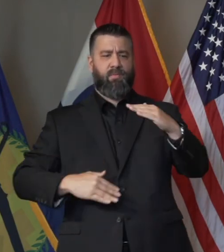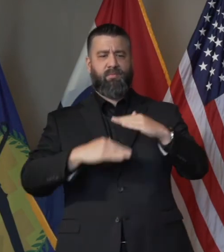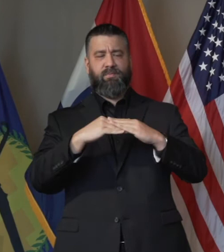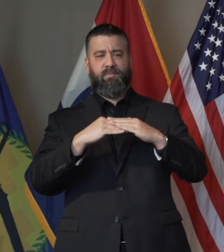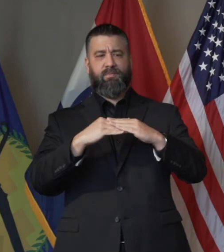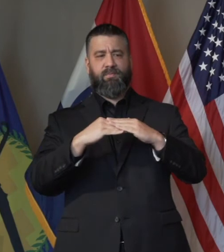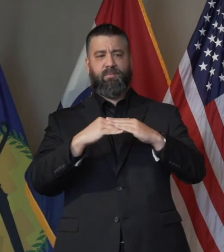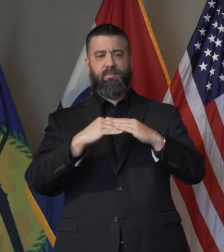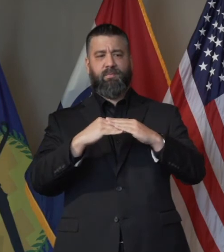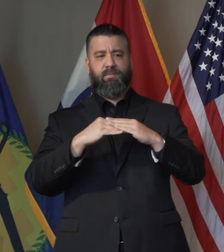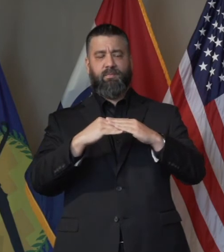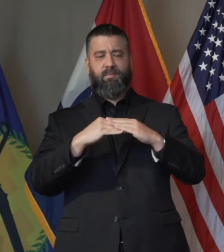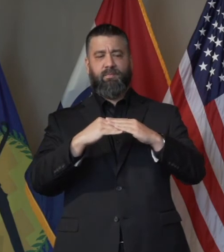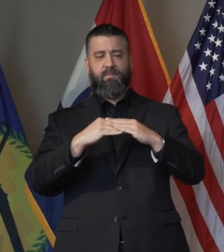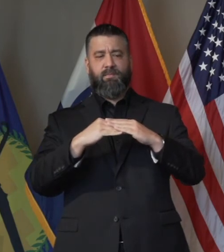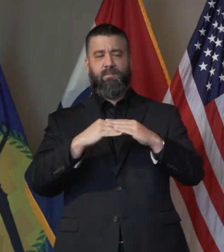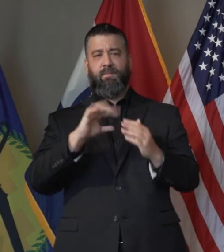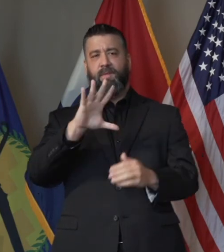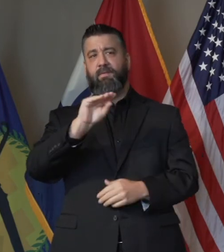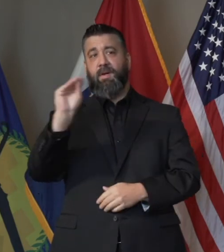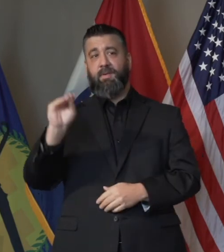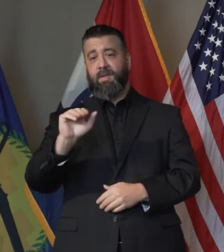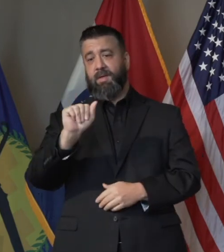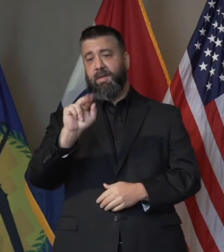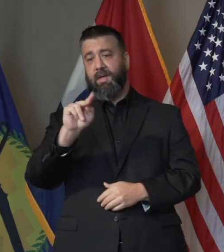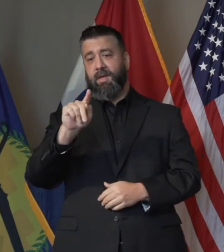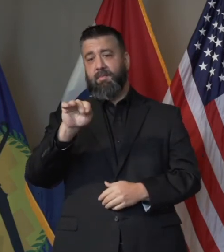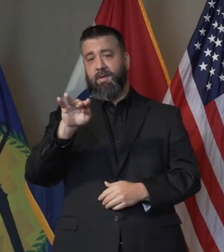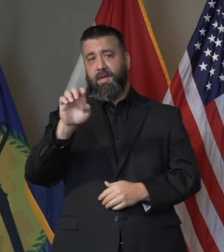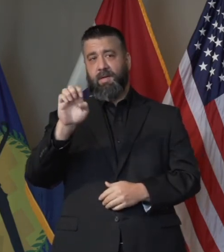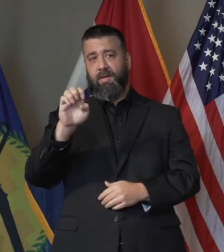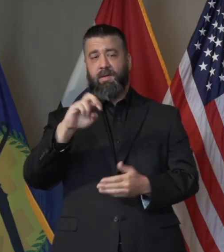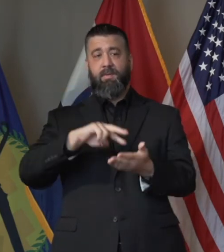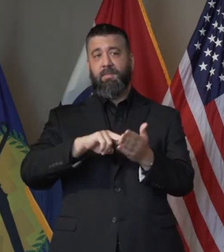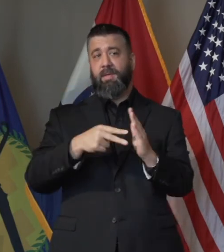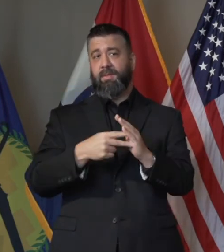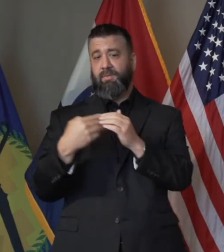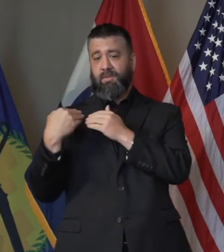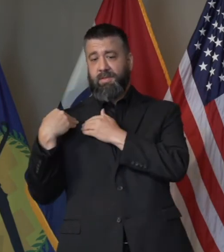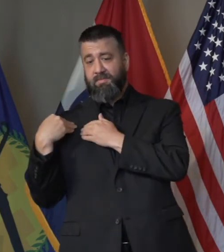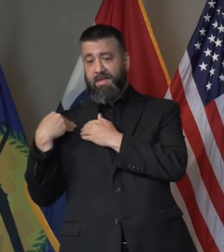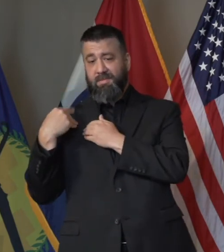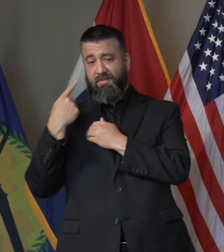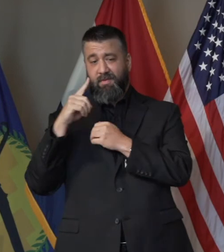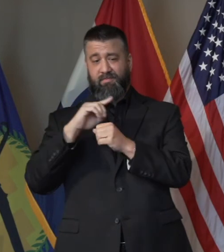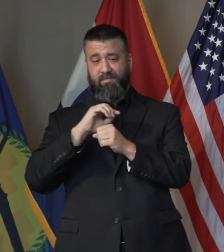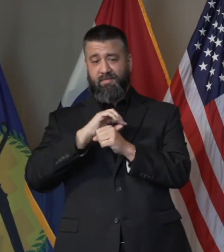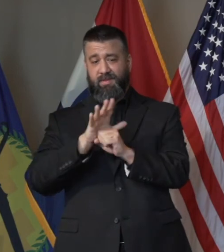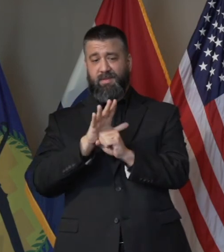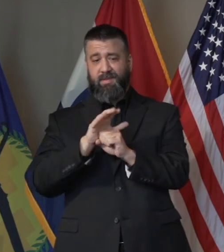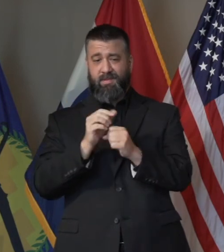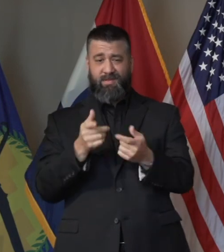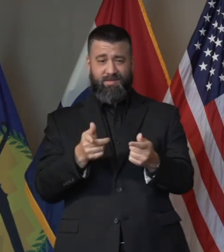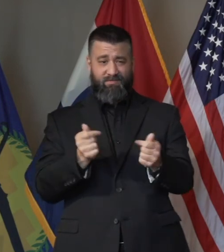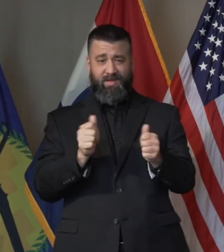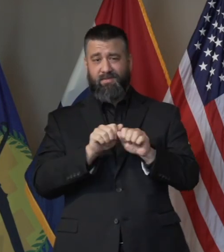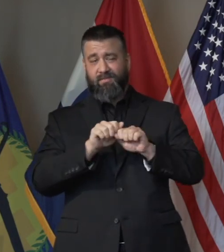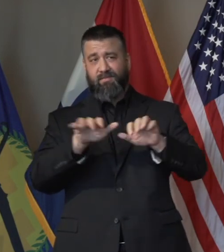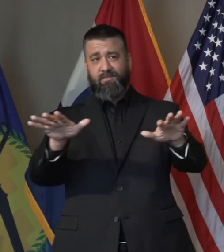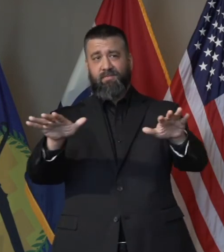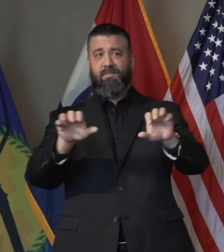the 5% antibody also implies that the burden of disease from rapid spread could